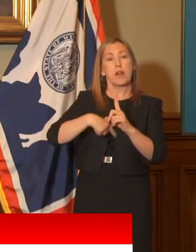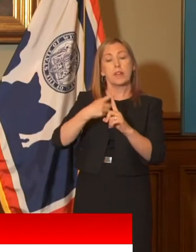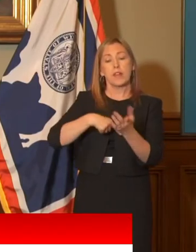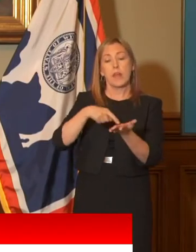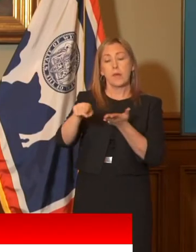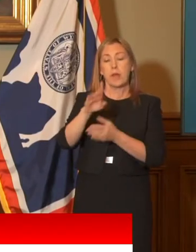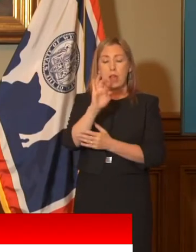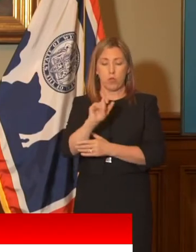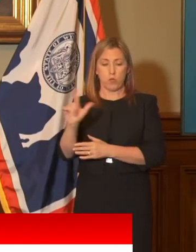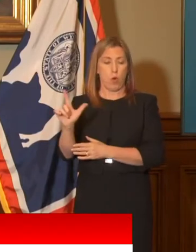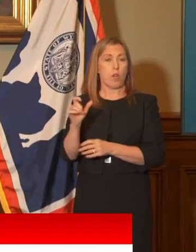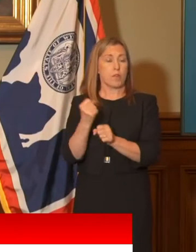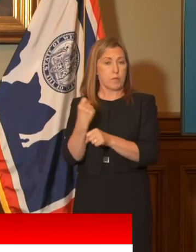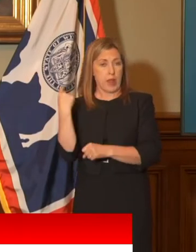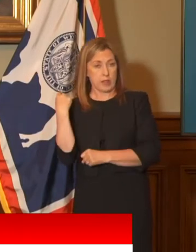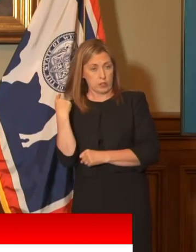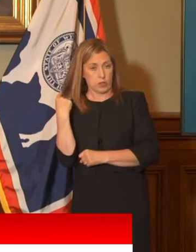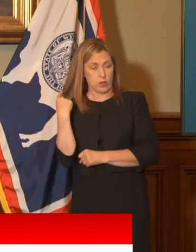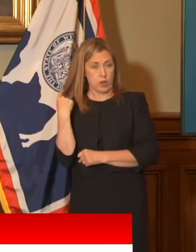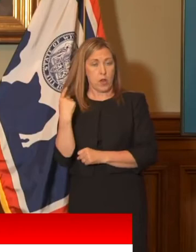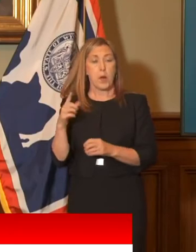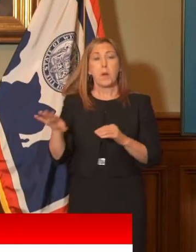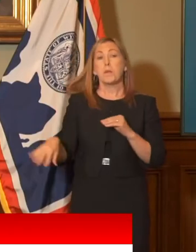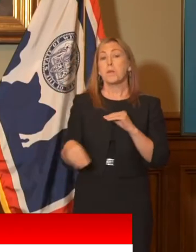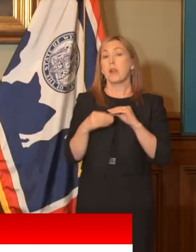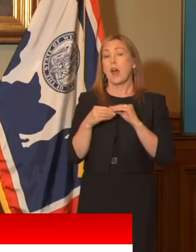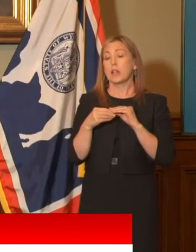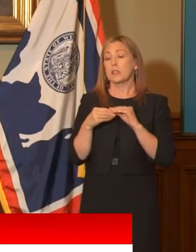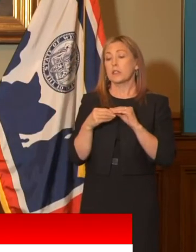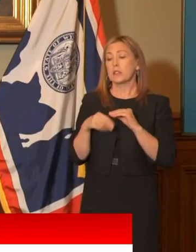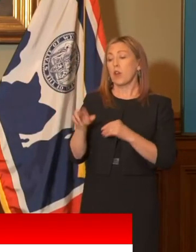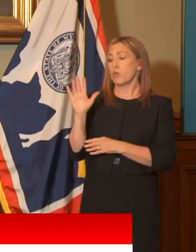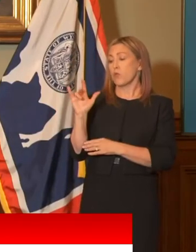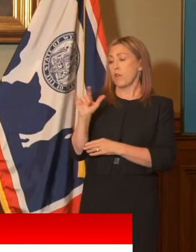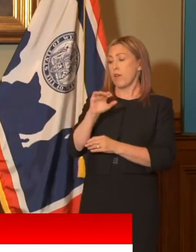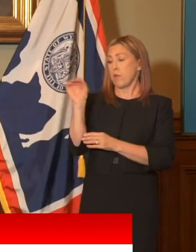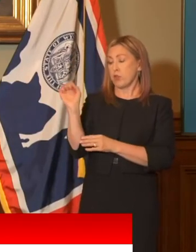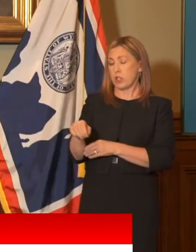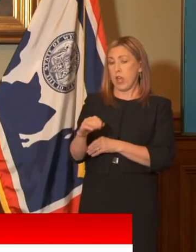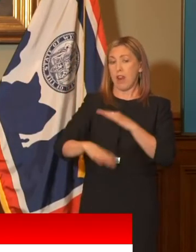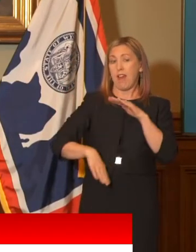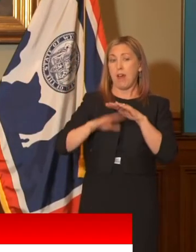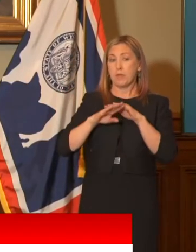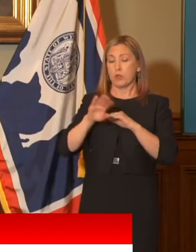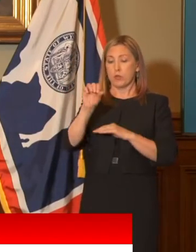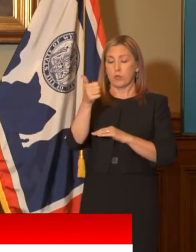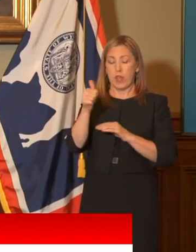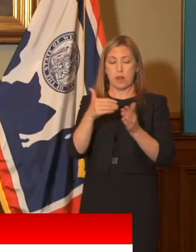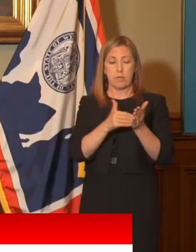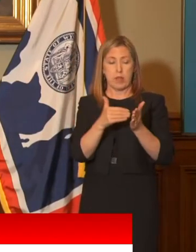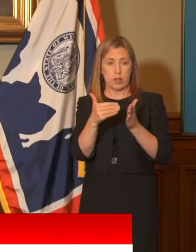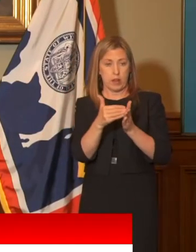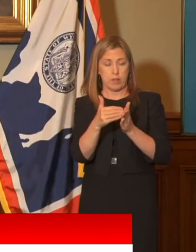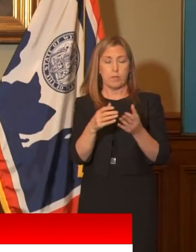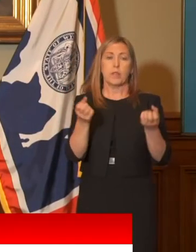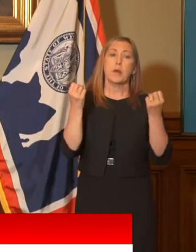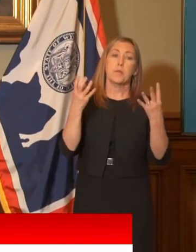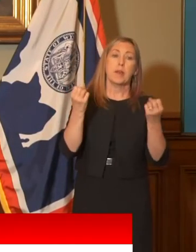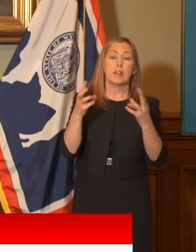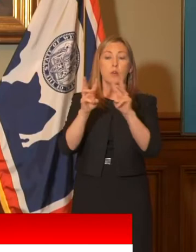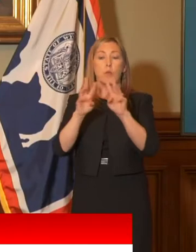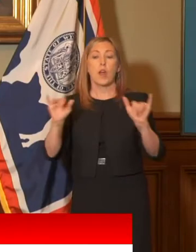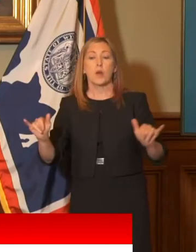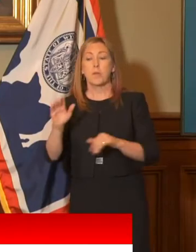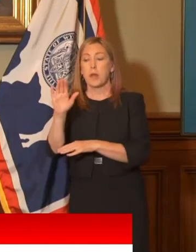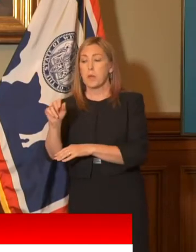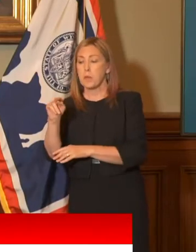plus an additional 25% of that amount up to $10 million. Many Wyoming banks and credit